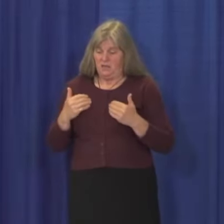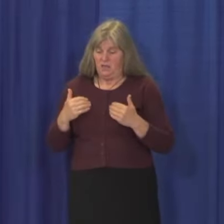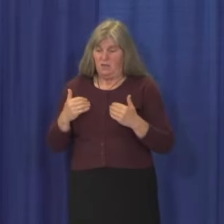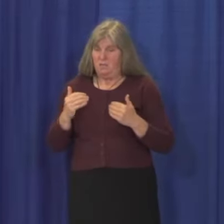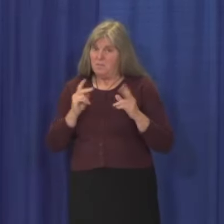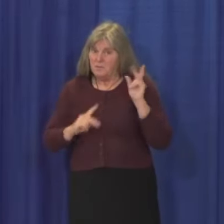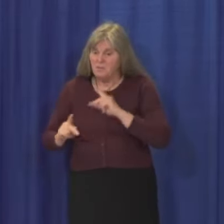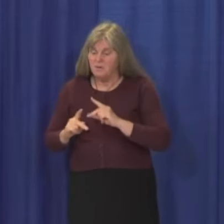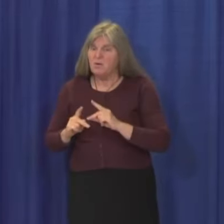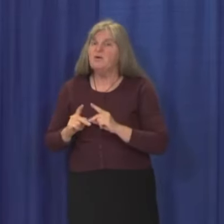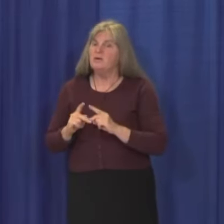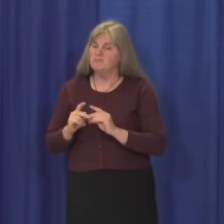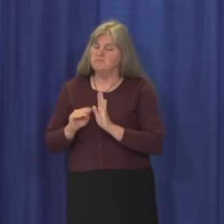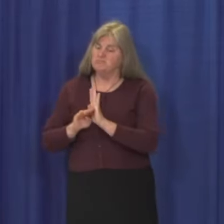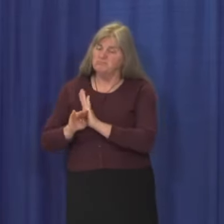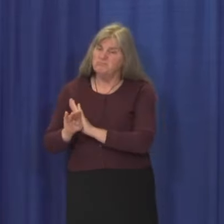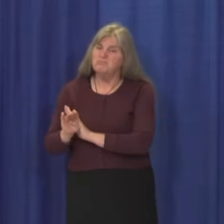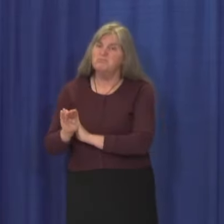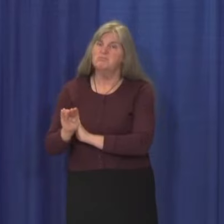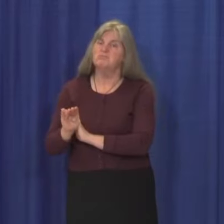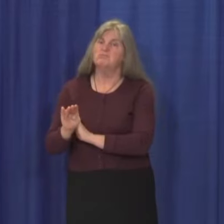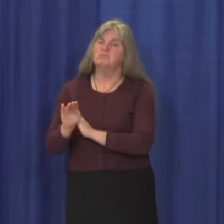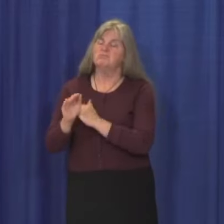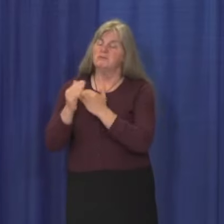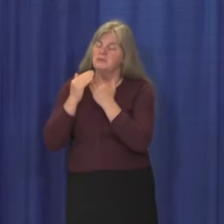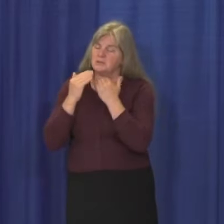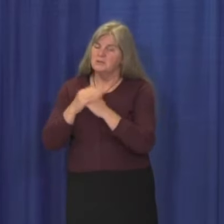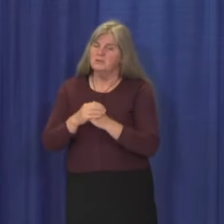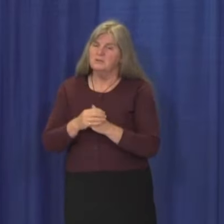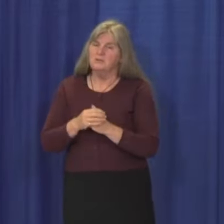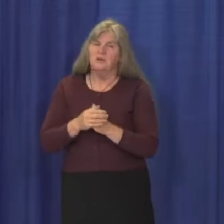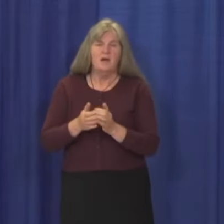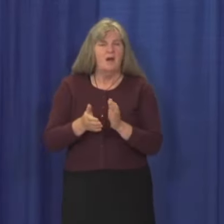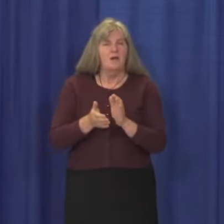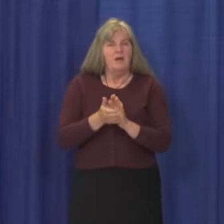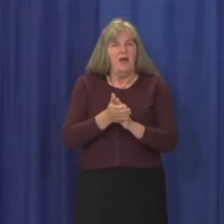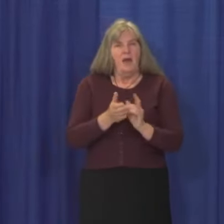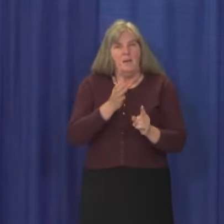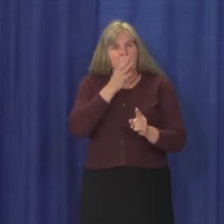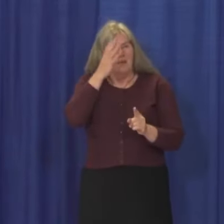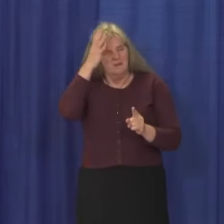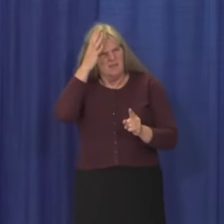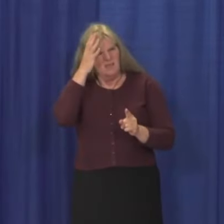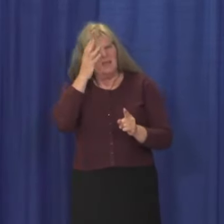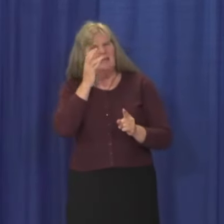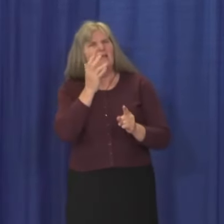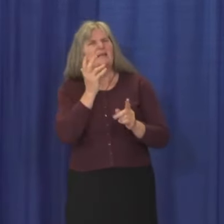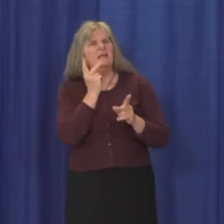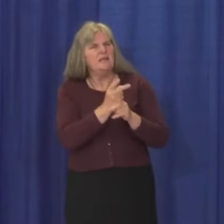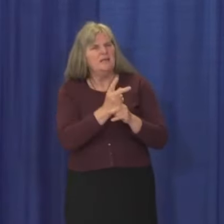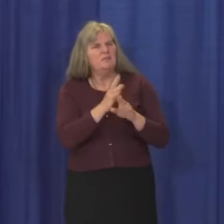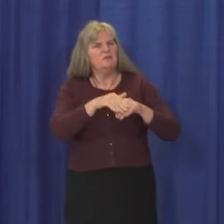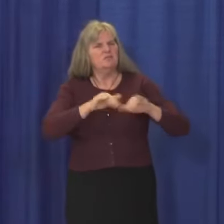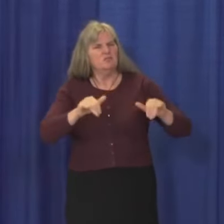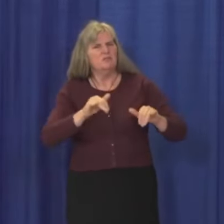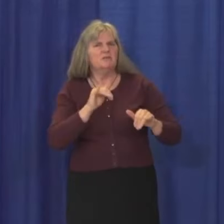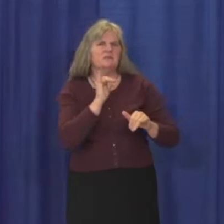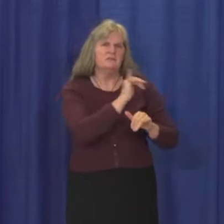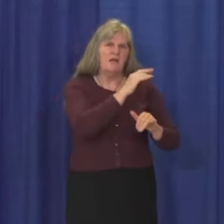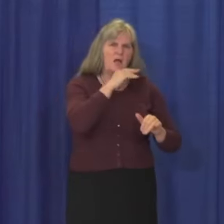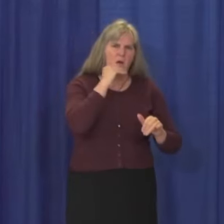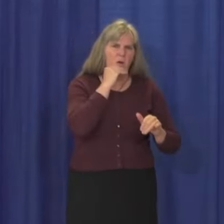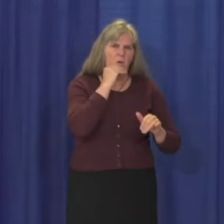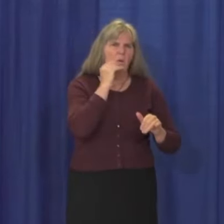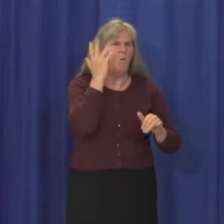stabilized. We asked parents to keep their children home to help ease the burden on the daycares as we worked